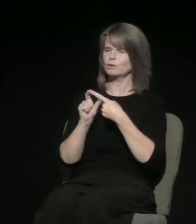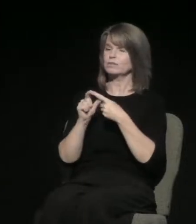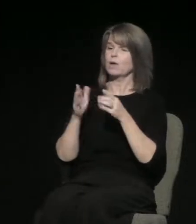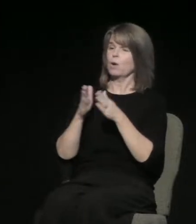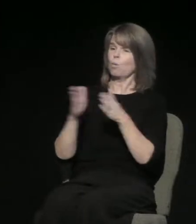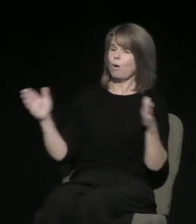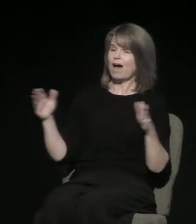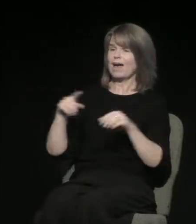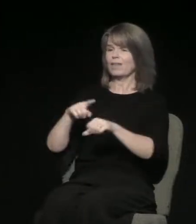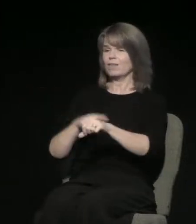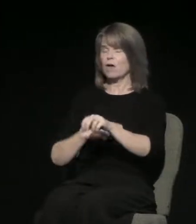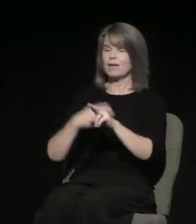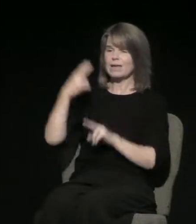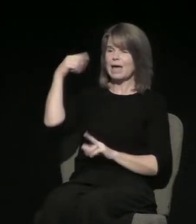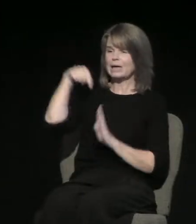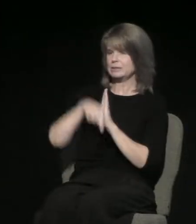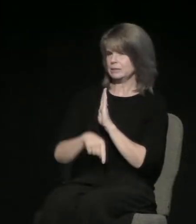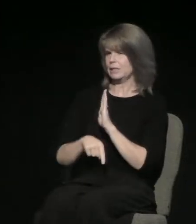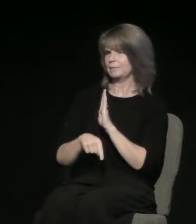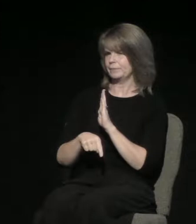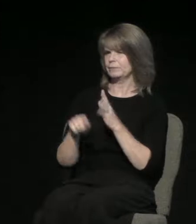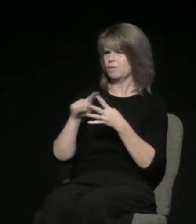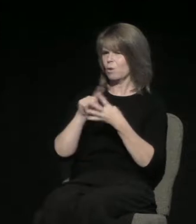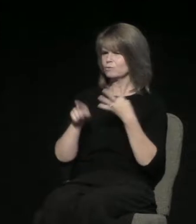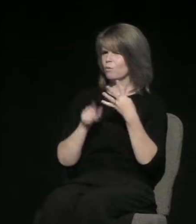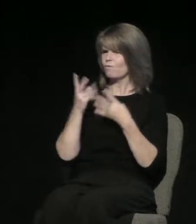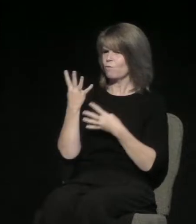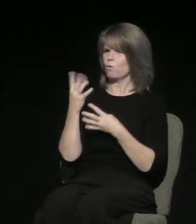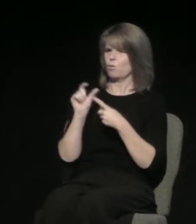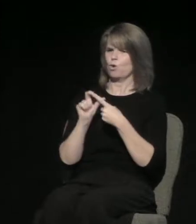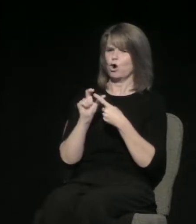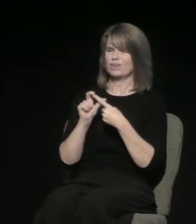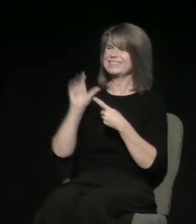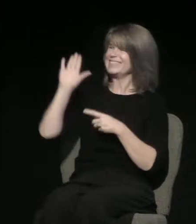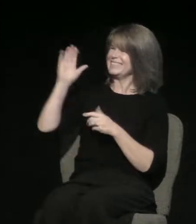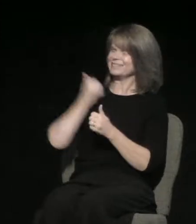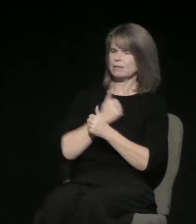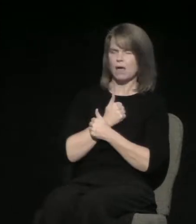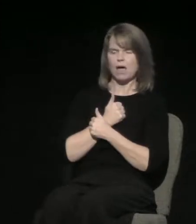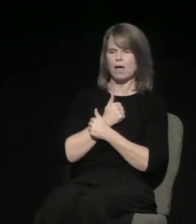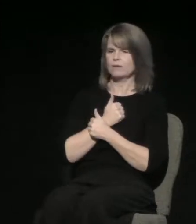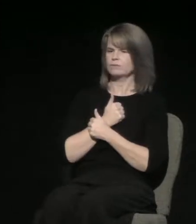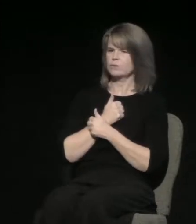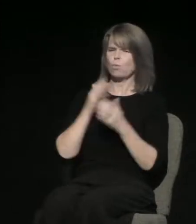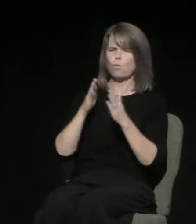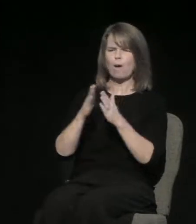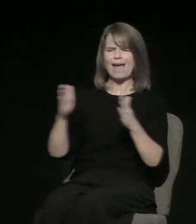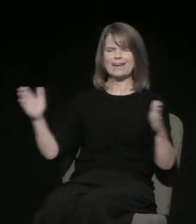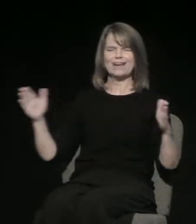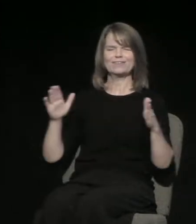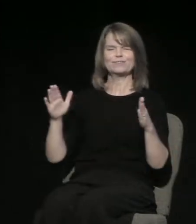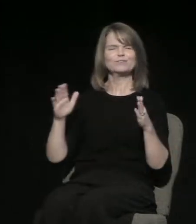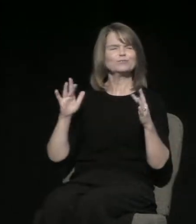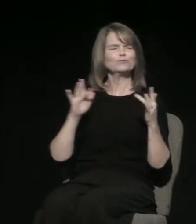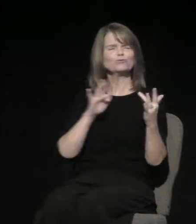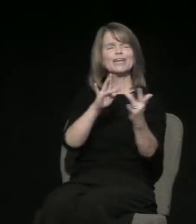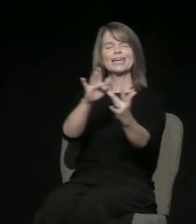Long And High And Deep His Love Is Wide Enough To Reach The Whole World